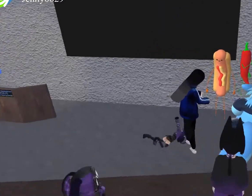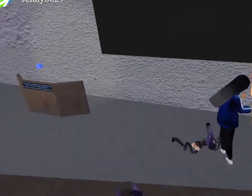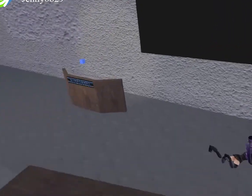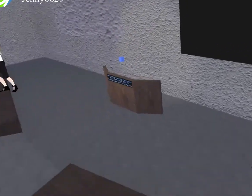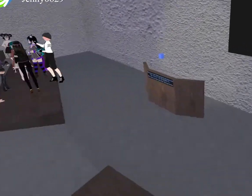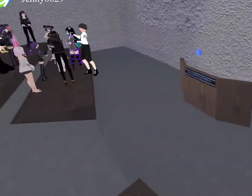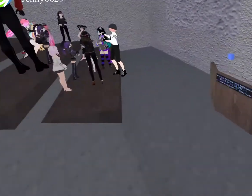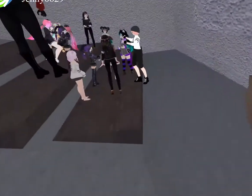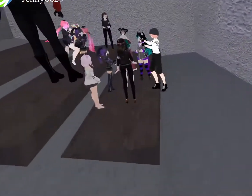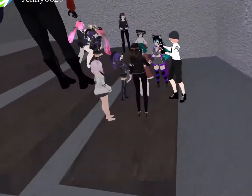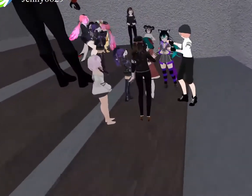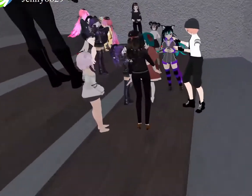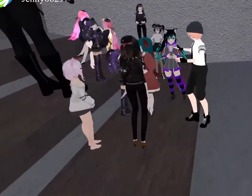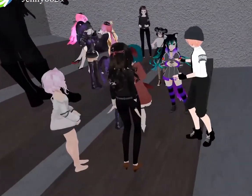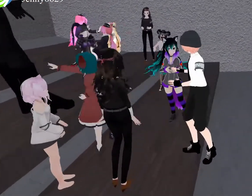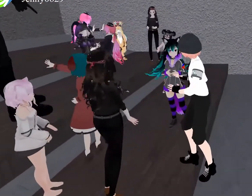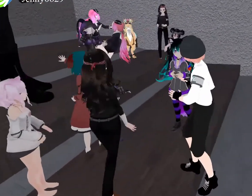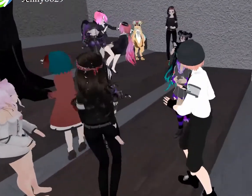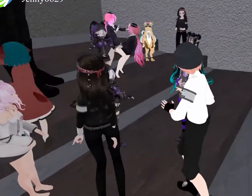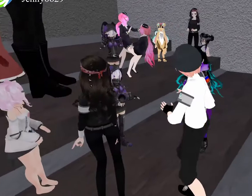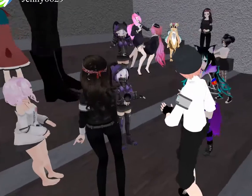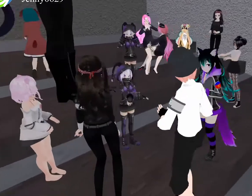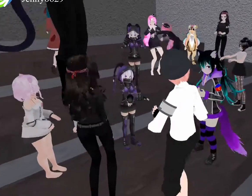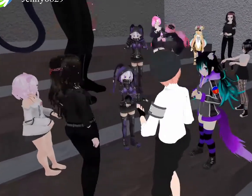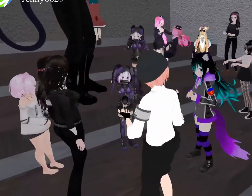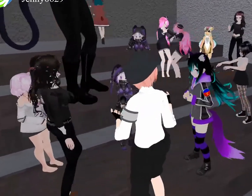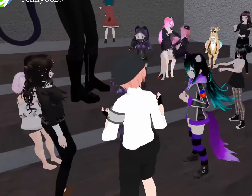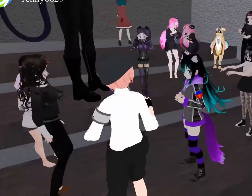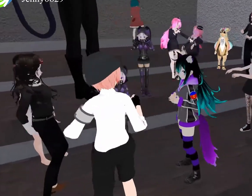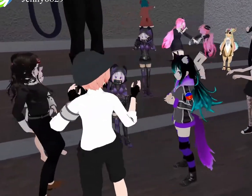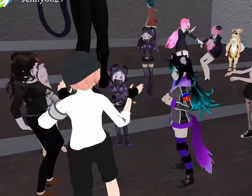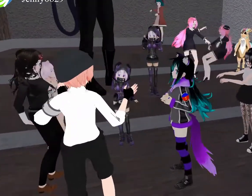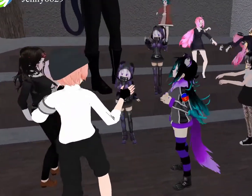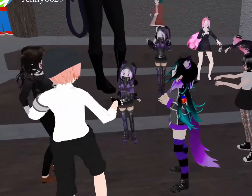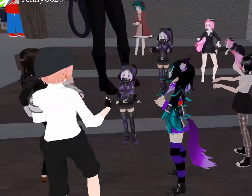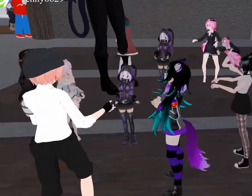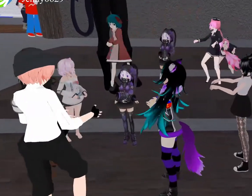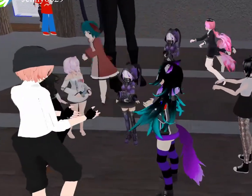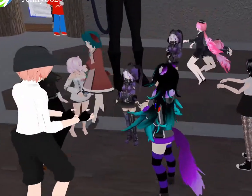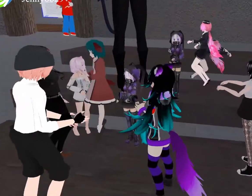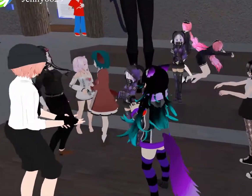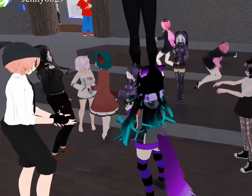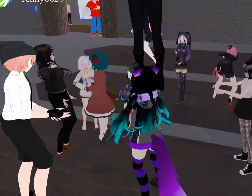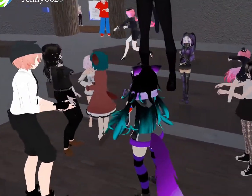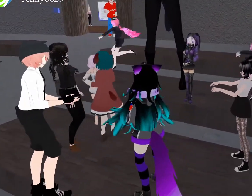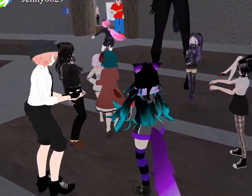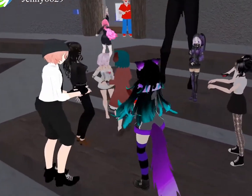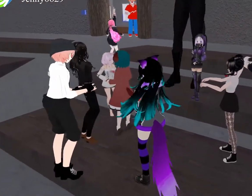run back out to invite him, and everybody else hides. And then we jump out, and then we go and collect a cake from like a corner or something